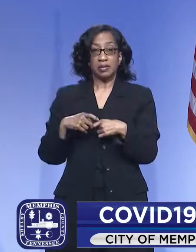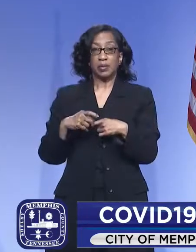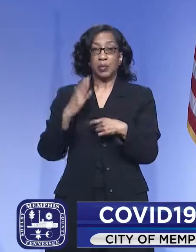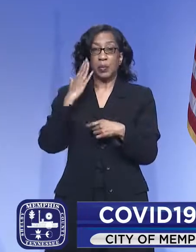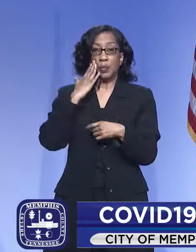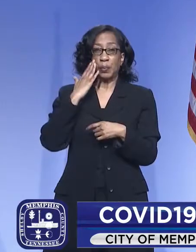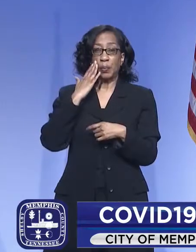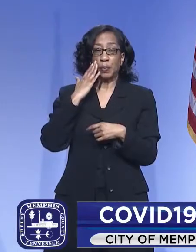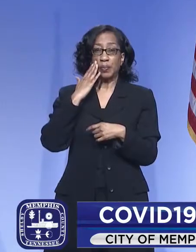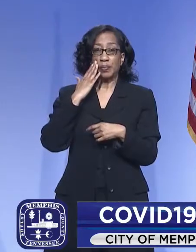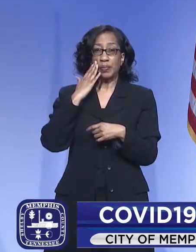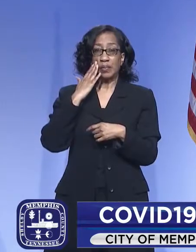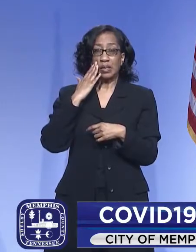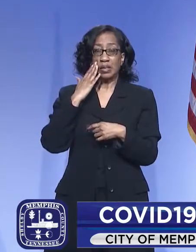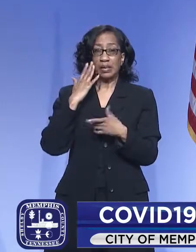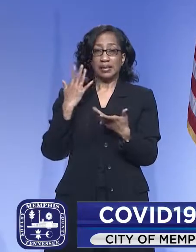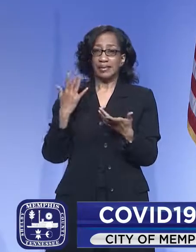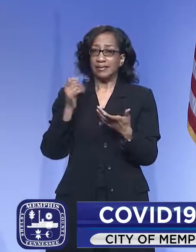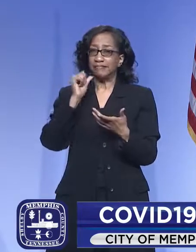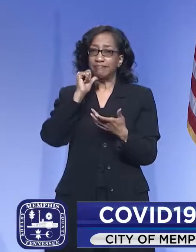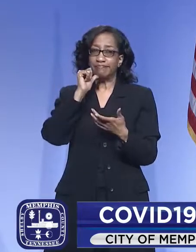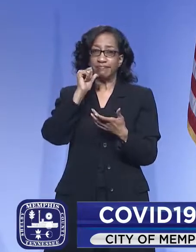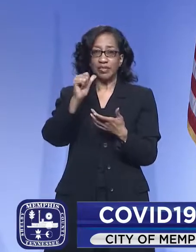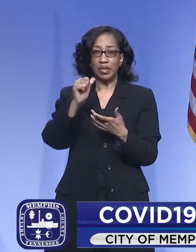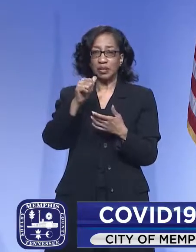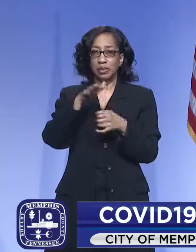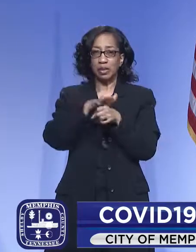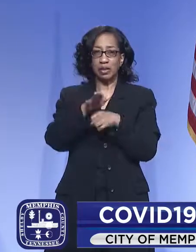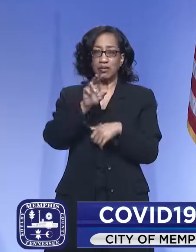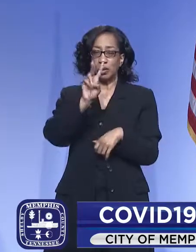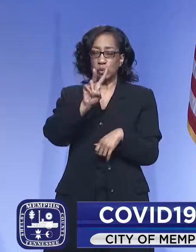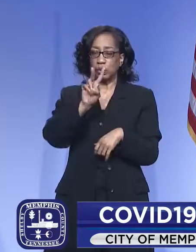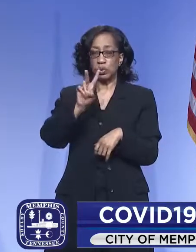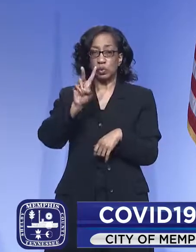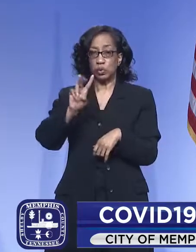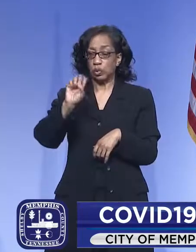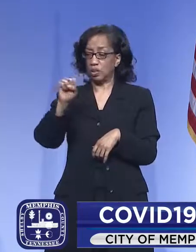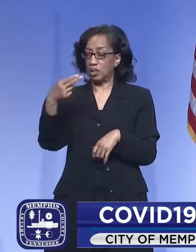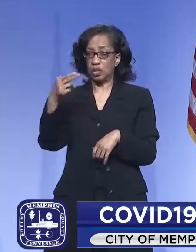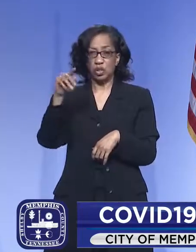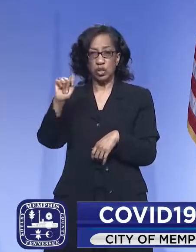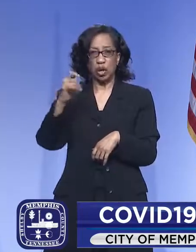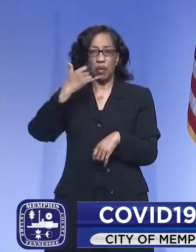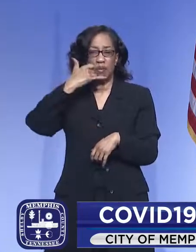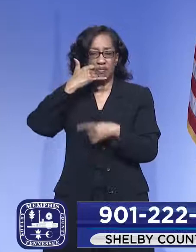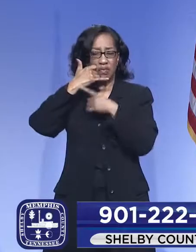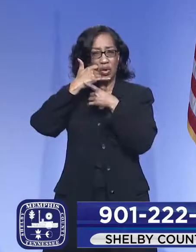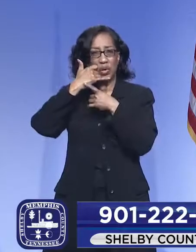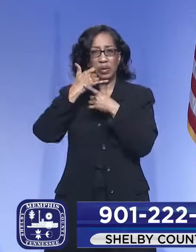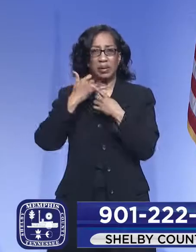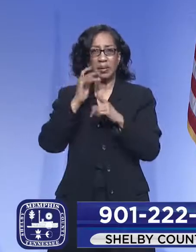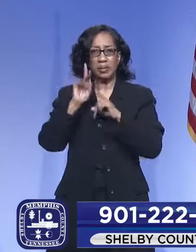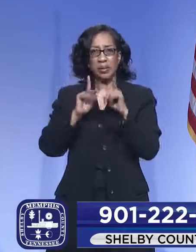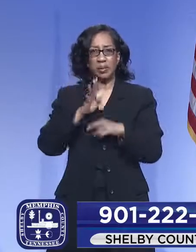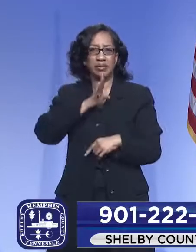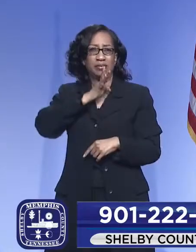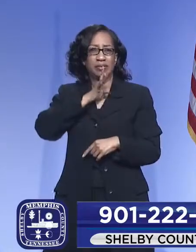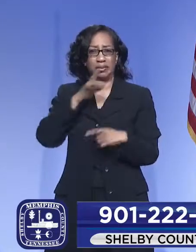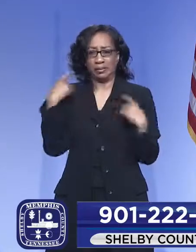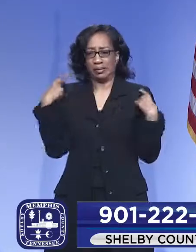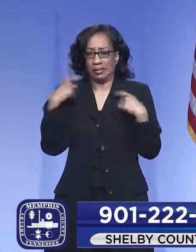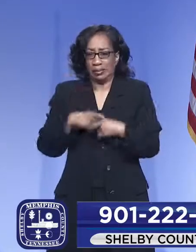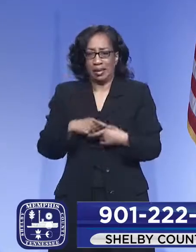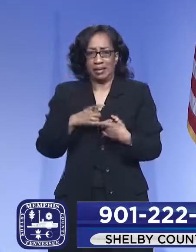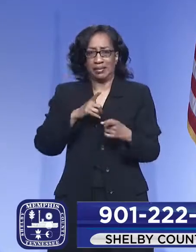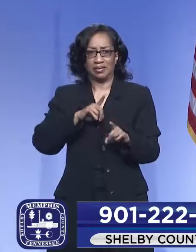been a lack of sufficient capacity on our 222 shot for multilingual personnel to answer calls, and that's